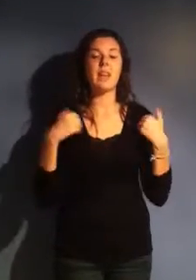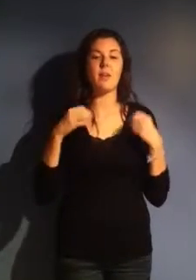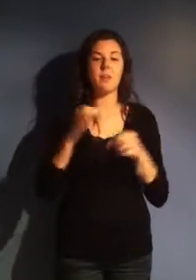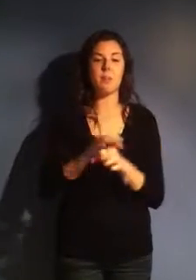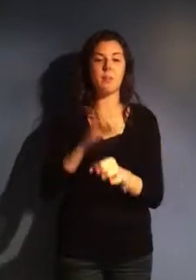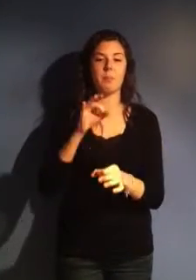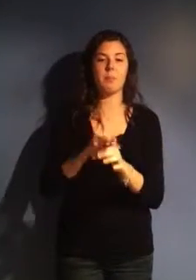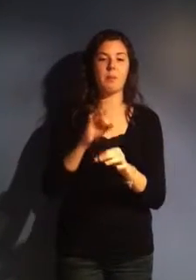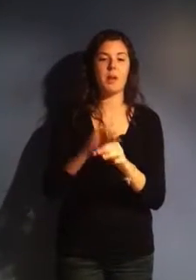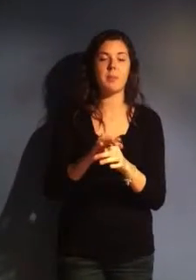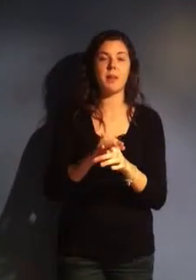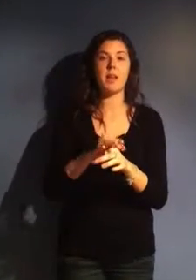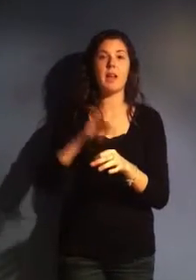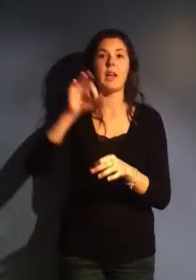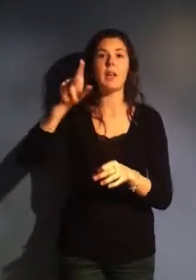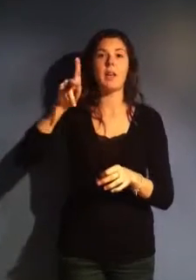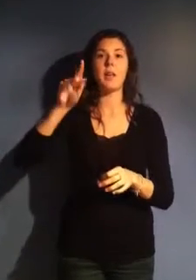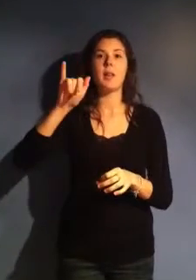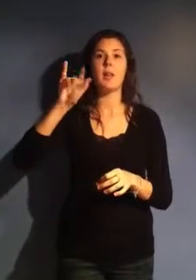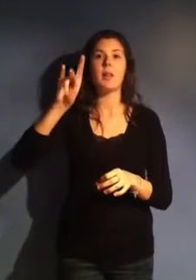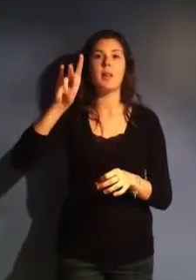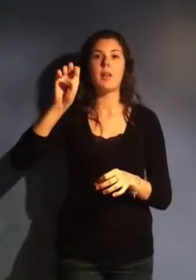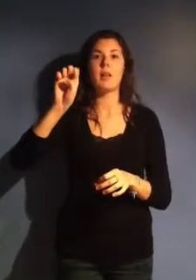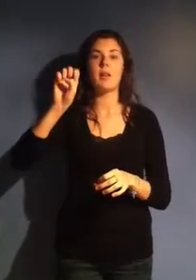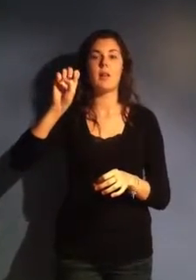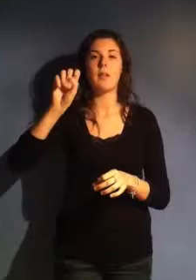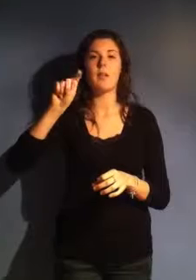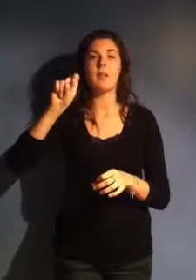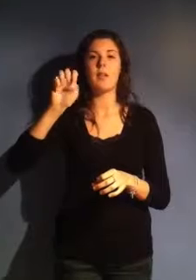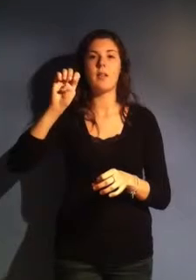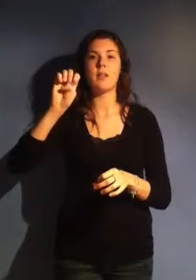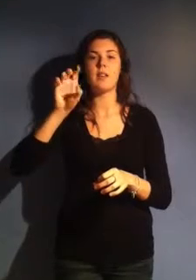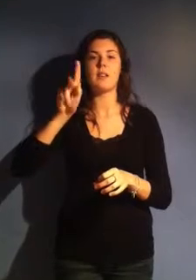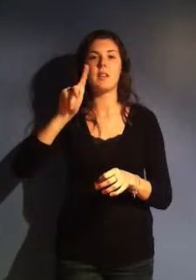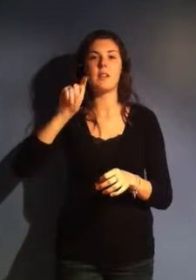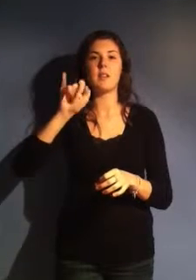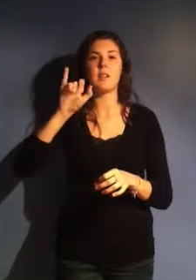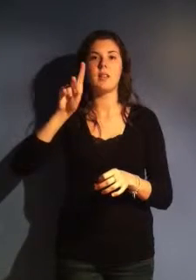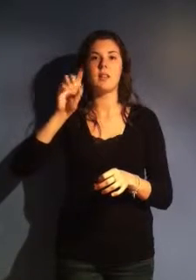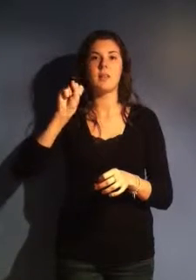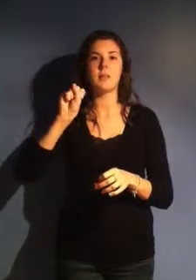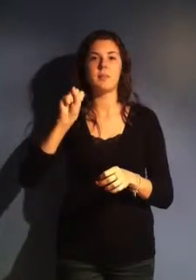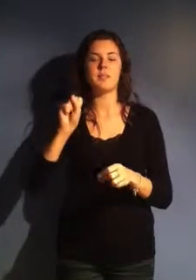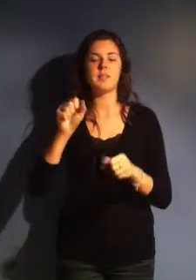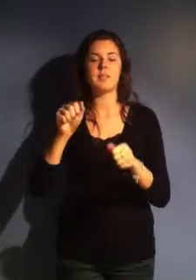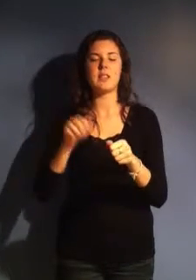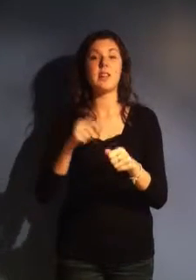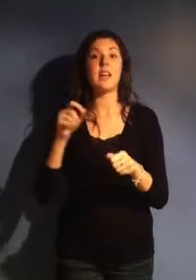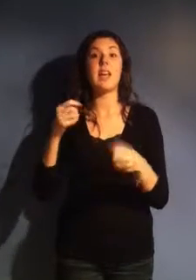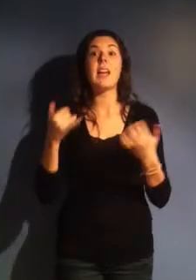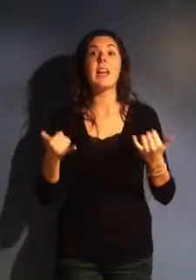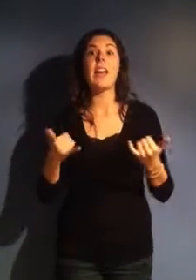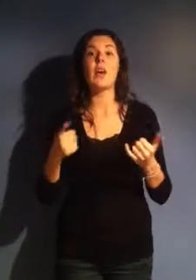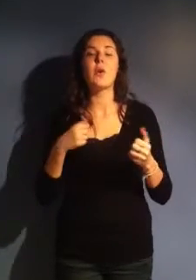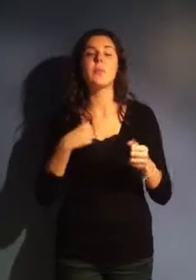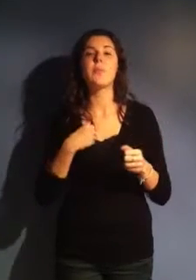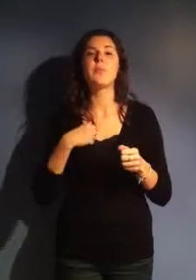pipette tips. And then so I scrape a little bit. Using my pipette tip, I scrape a little bit of